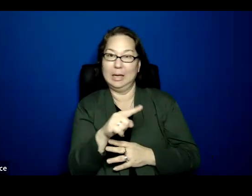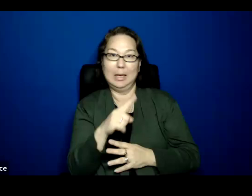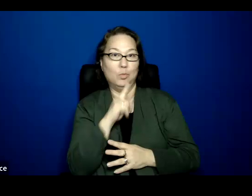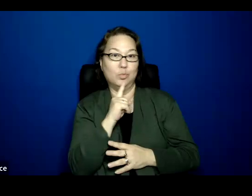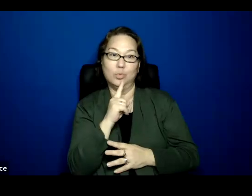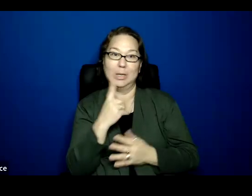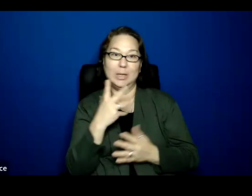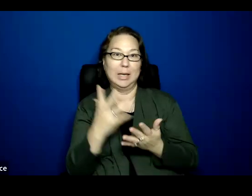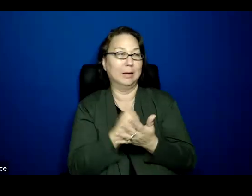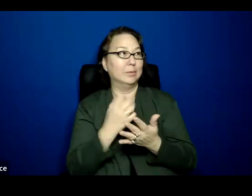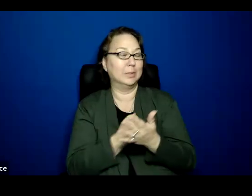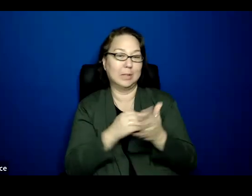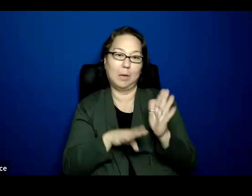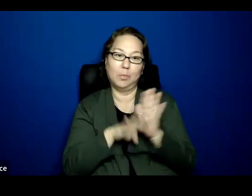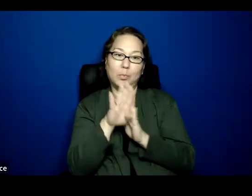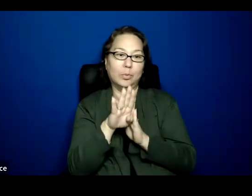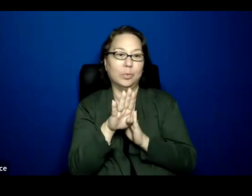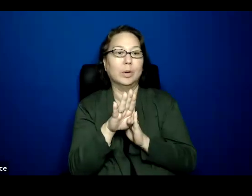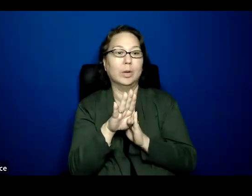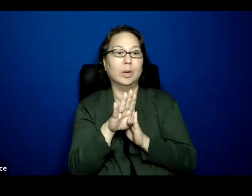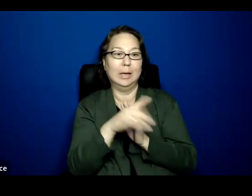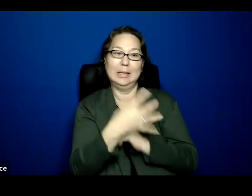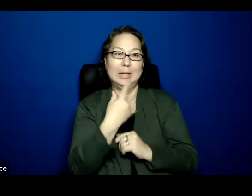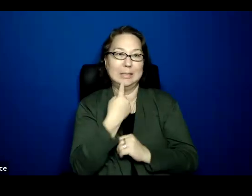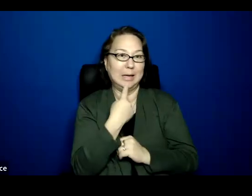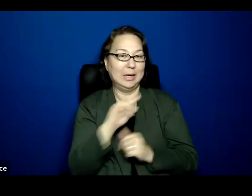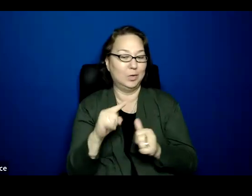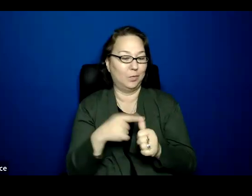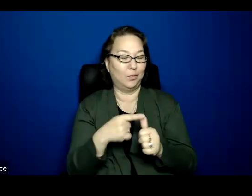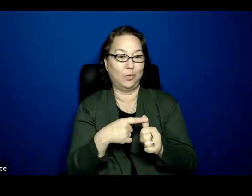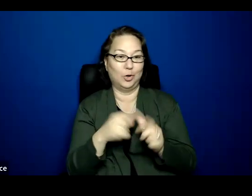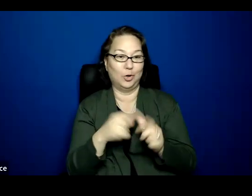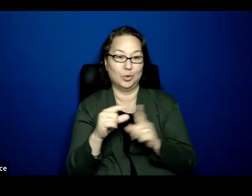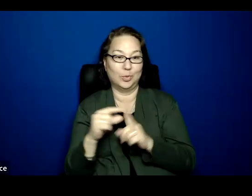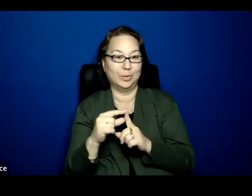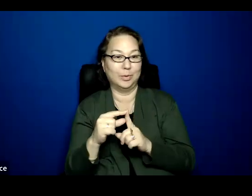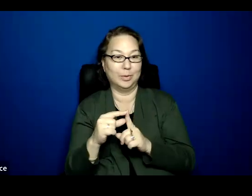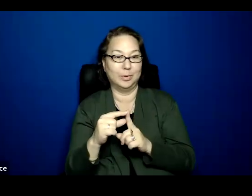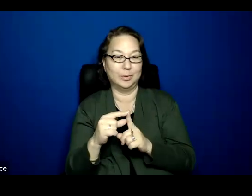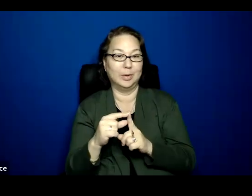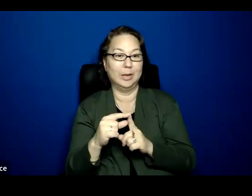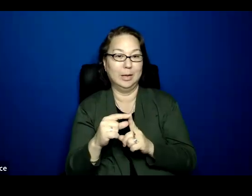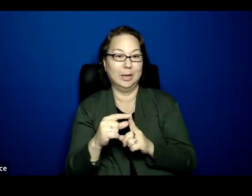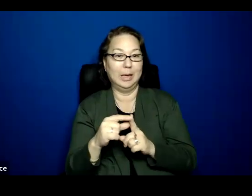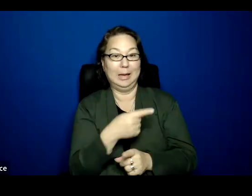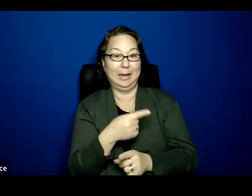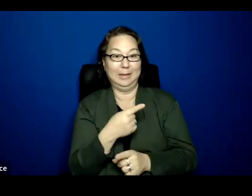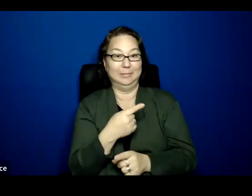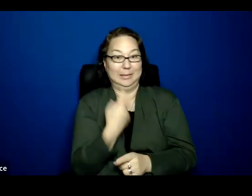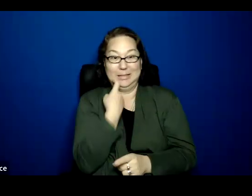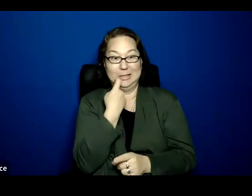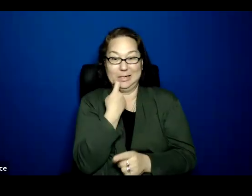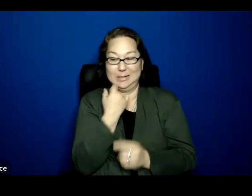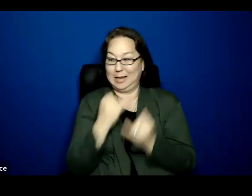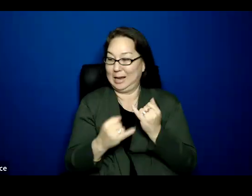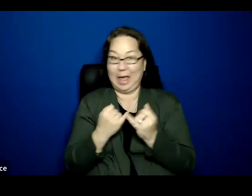his first words. And he has been saying one just a couple of weeks. And the